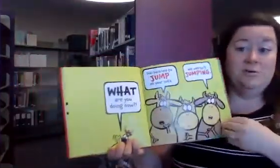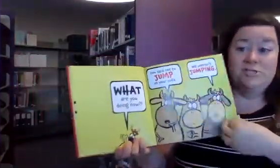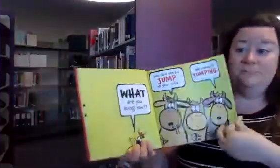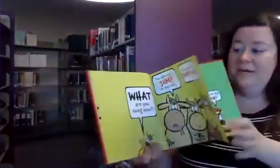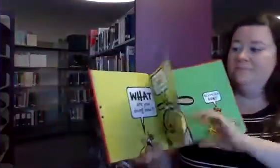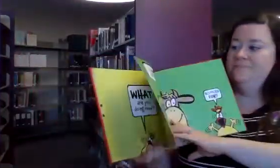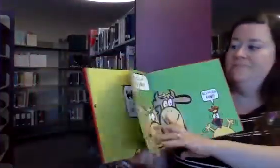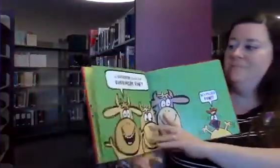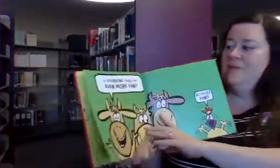weren't jumping.